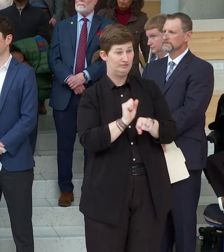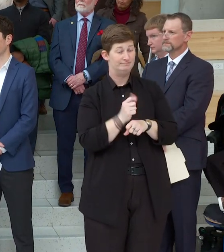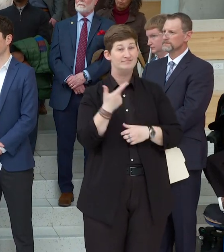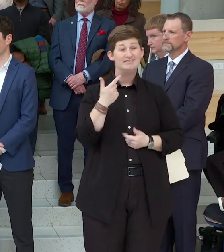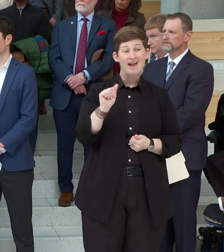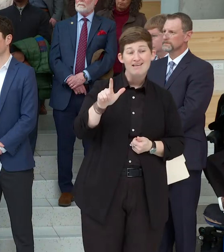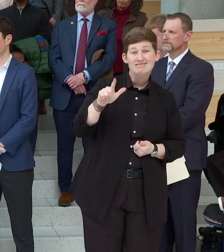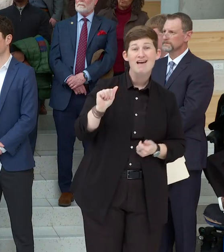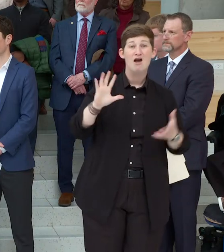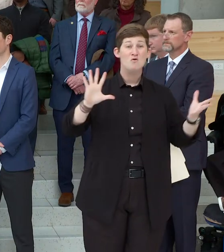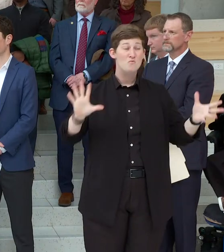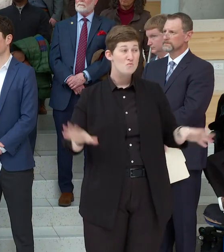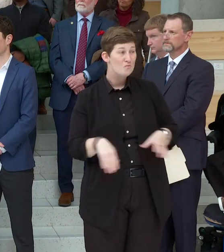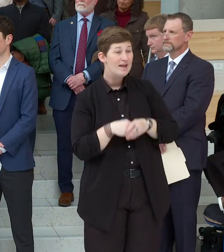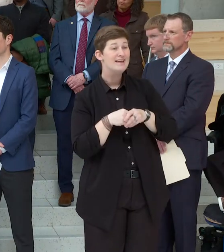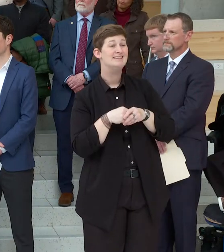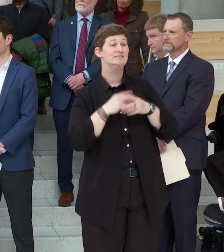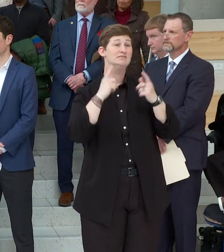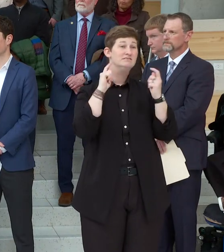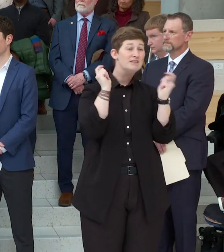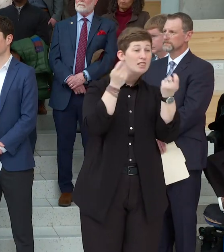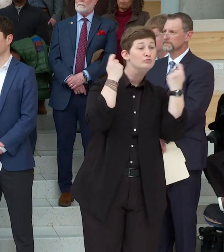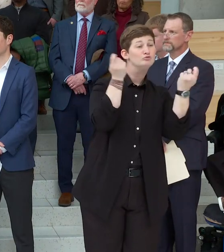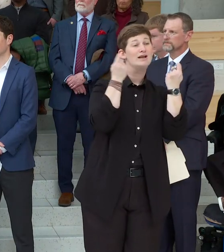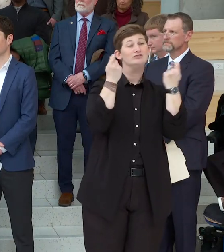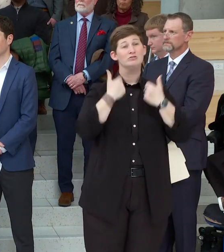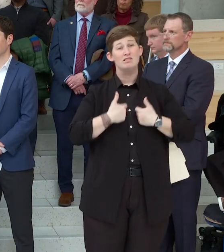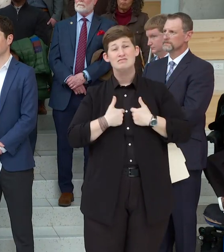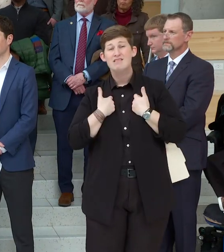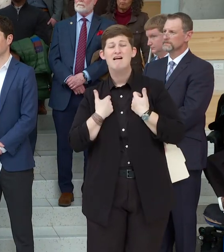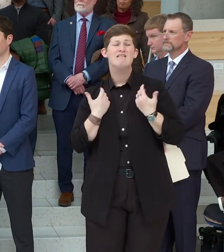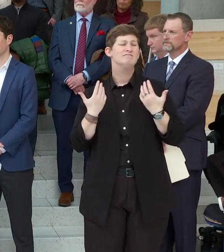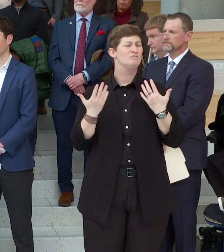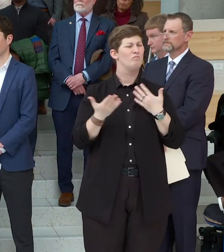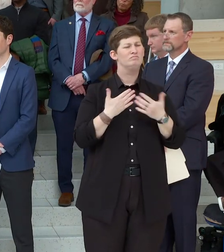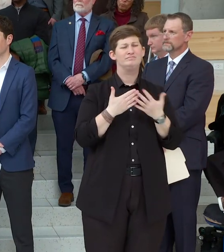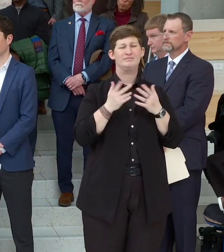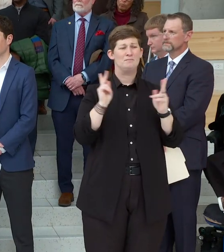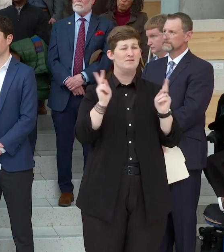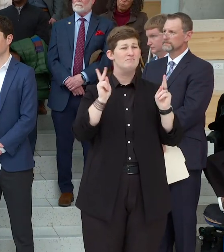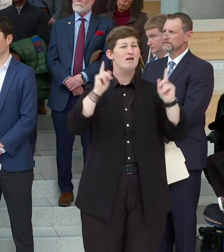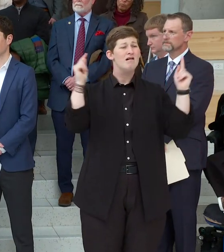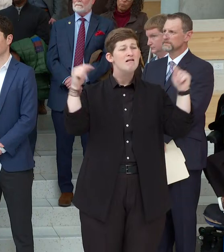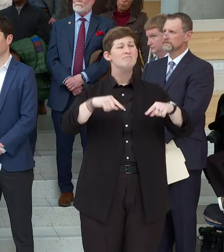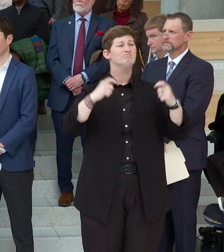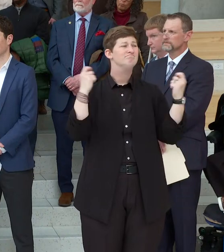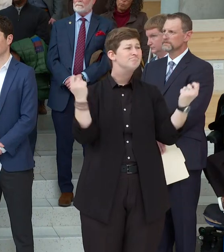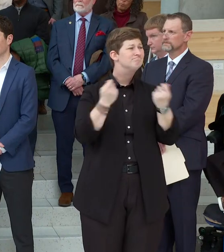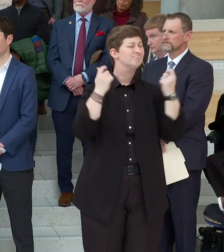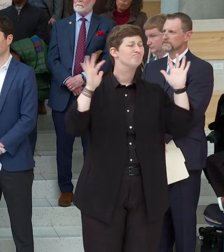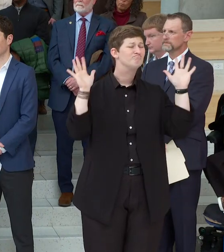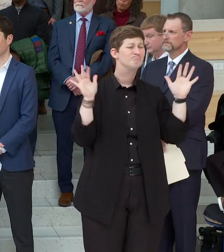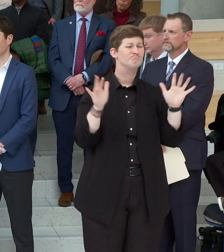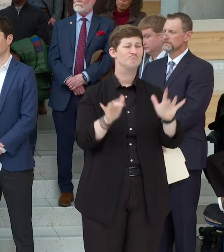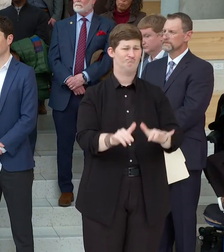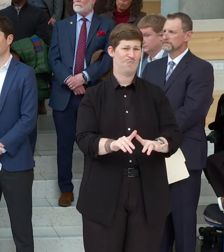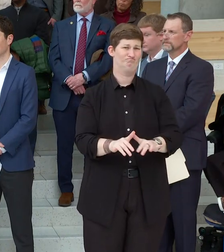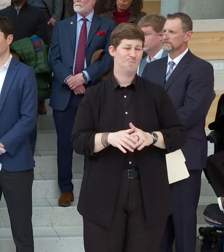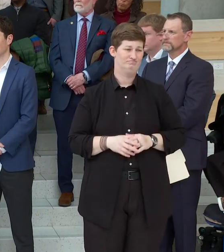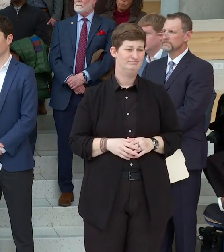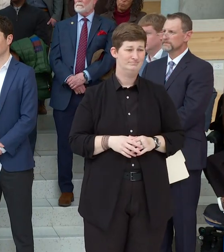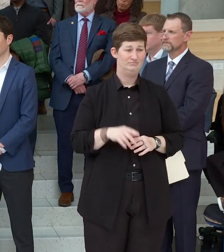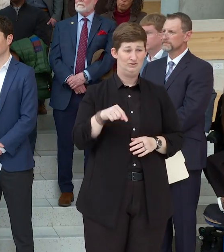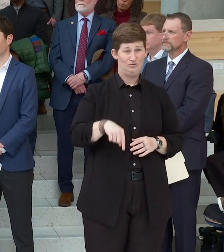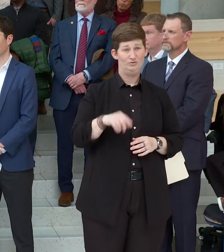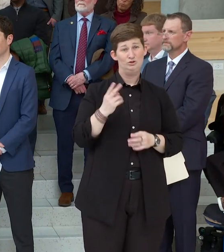bat mitzvahs, celebrations of life, whatever it might be. Those people come to the hotel using Uber and Lyft. We